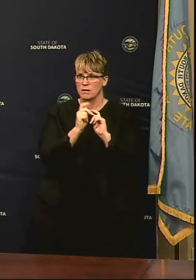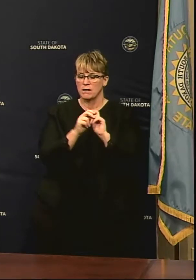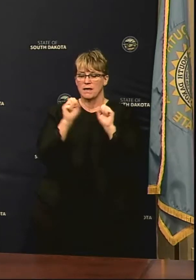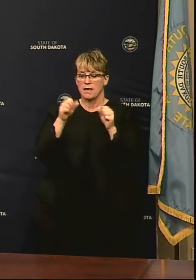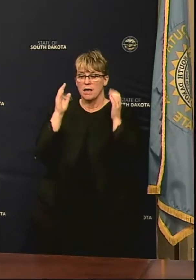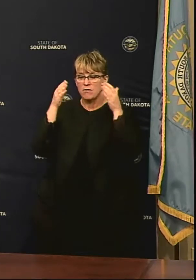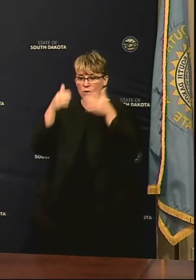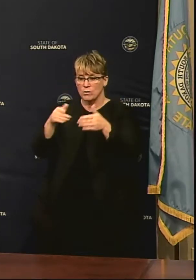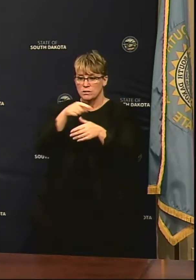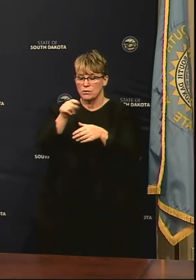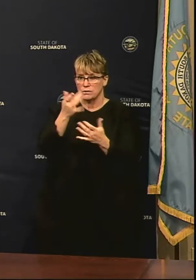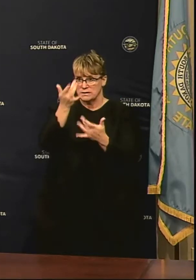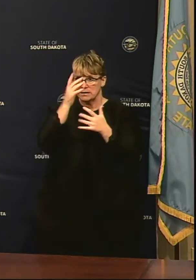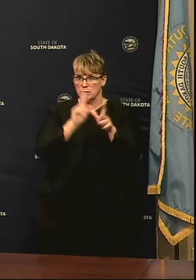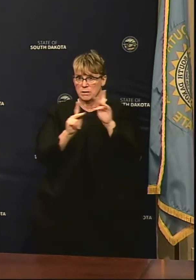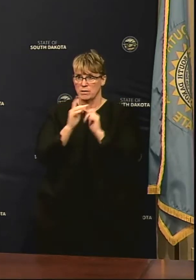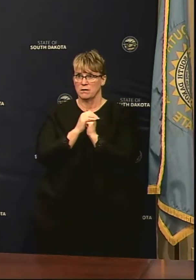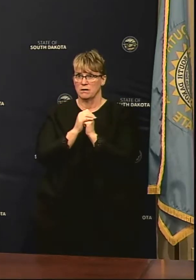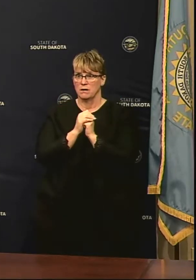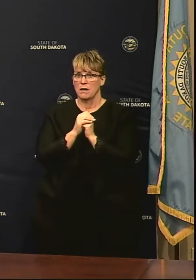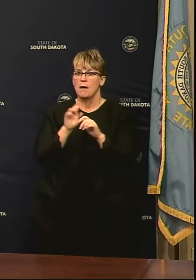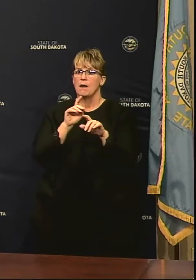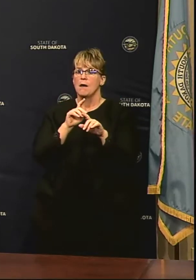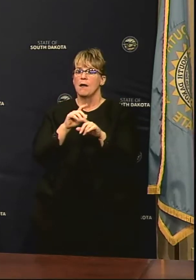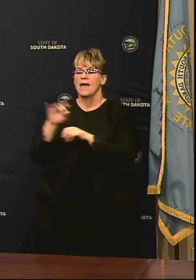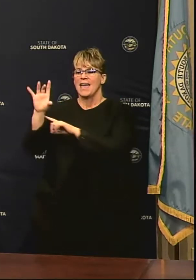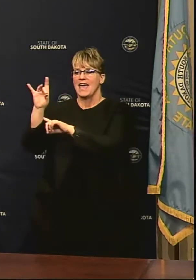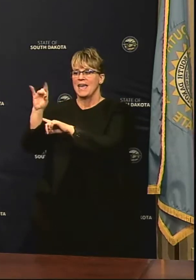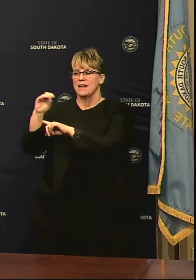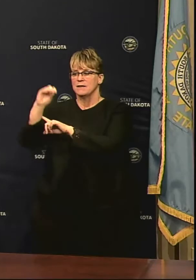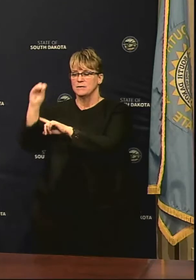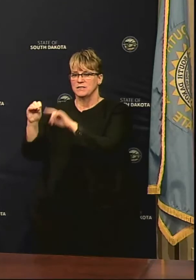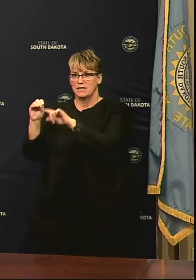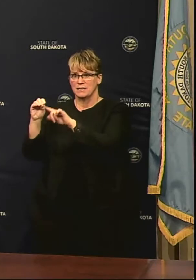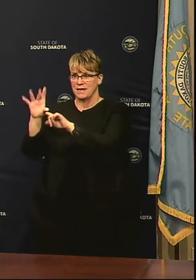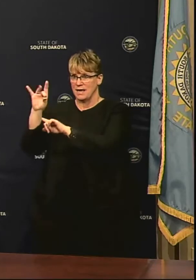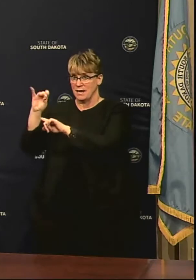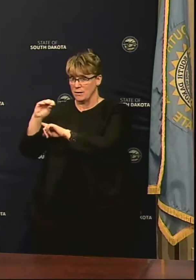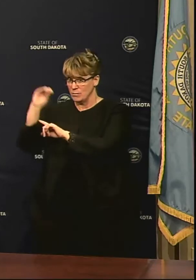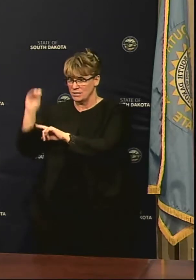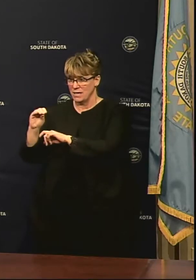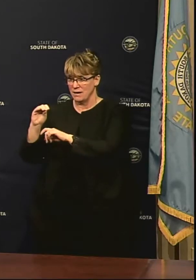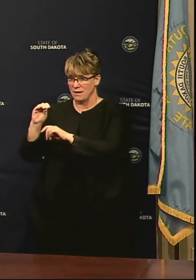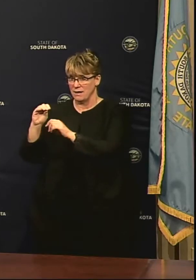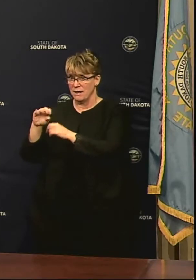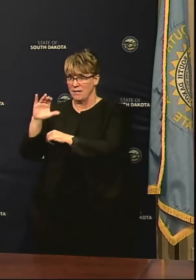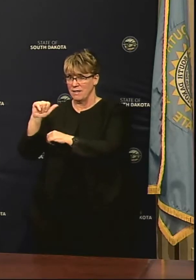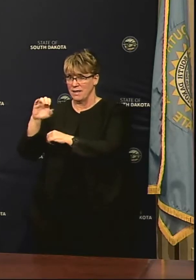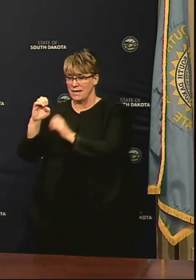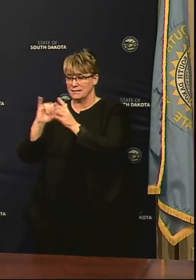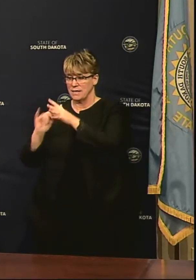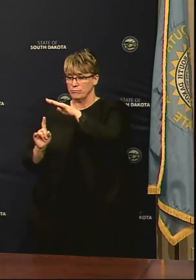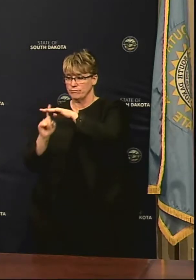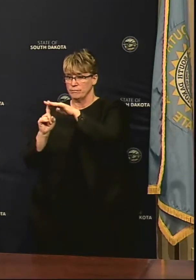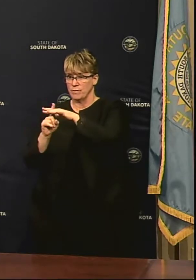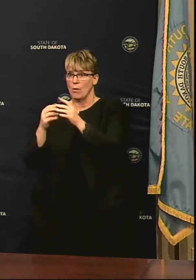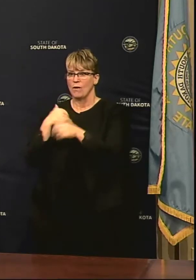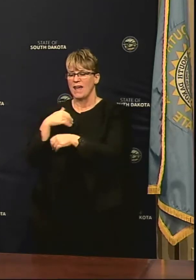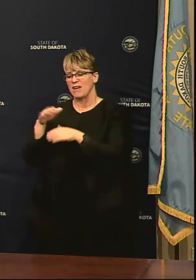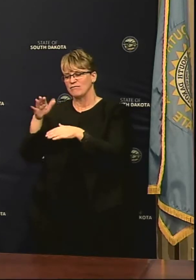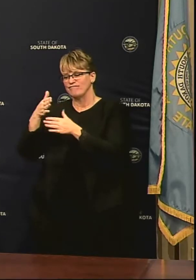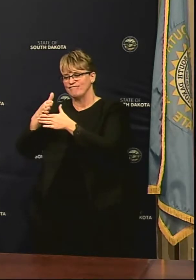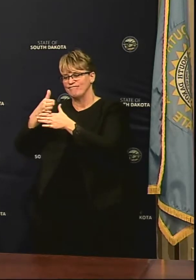focus on them and help them get better. And remember, 80% of the cases that will have this virus will have